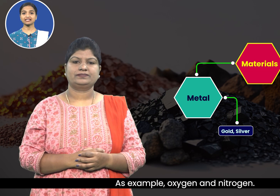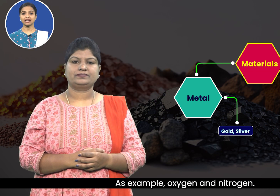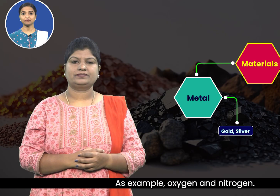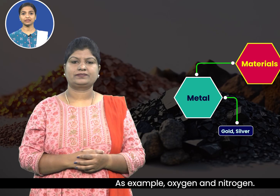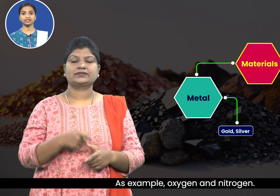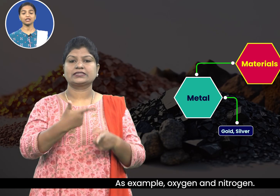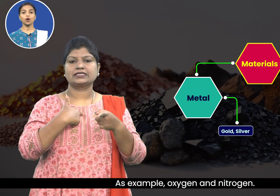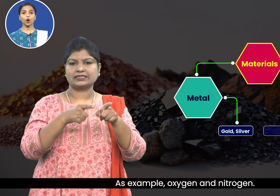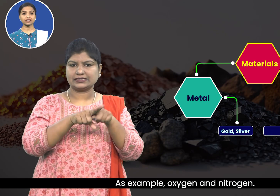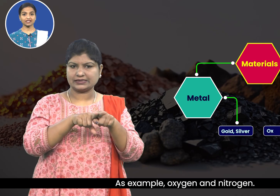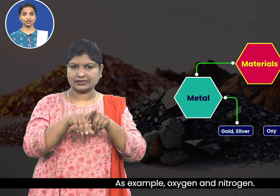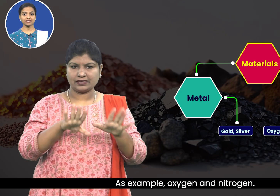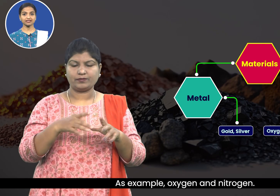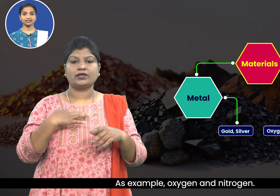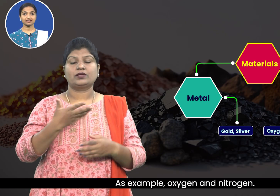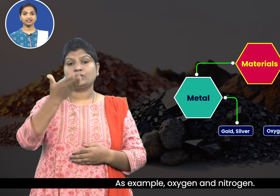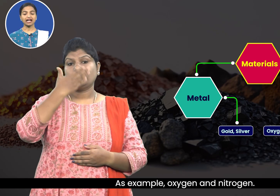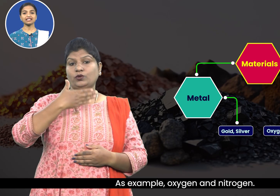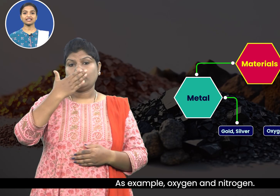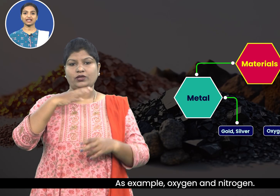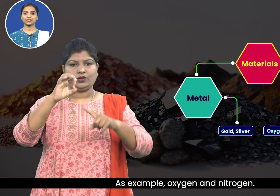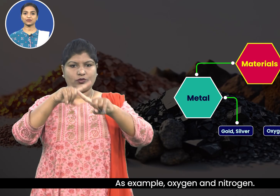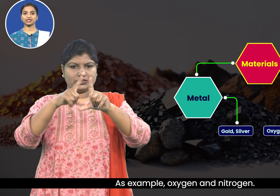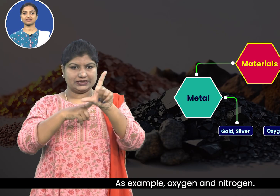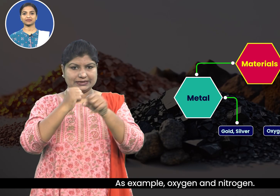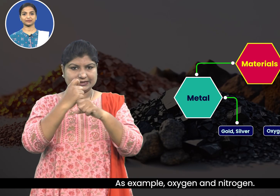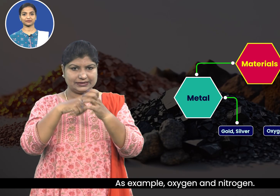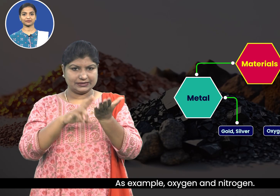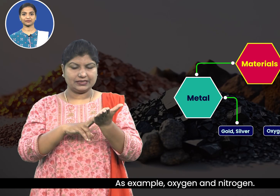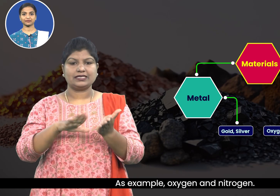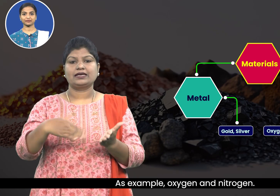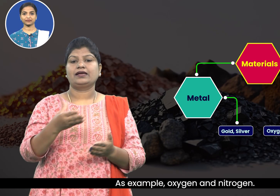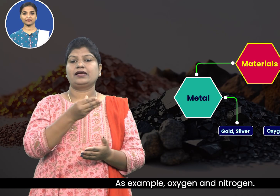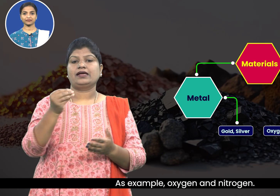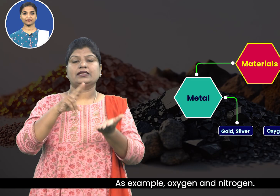As example, oxygen and nitrogen.